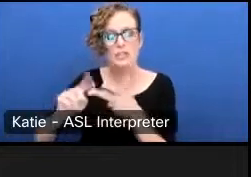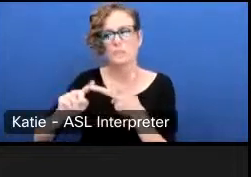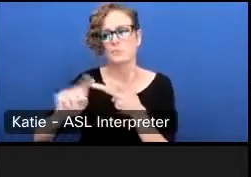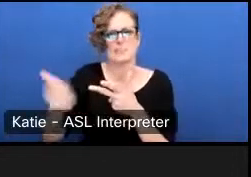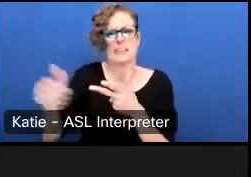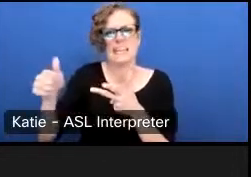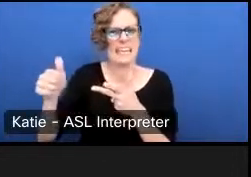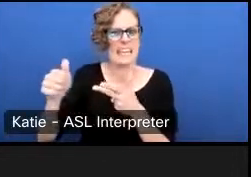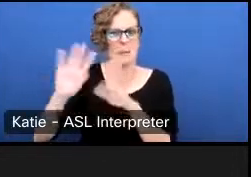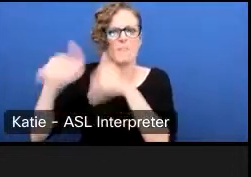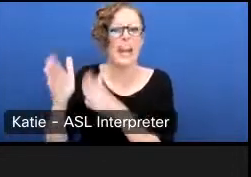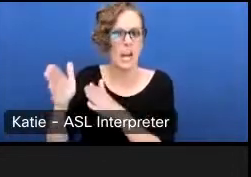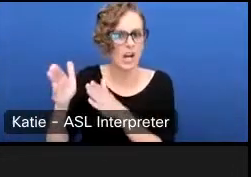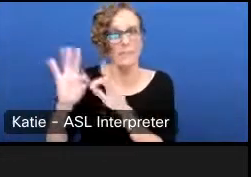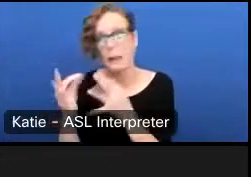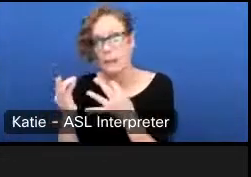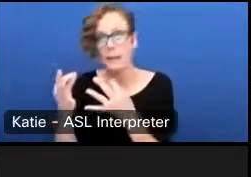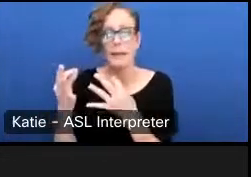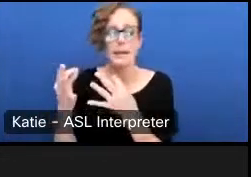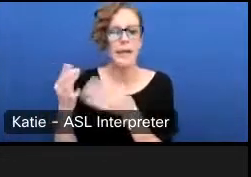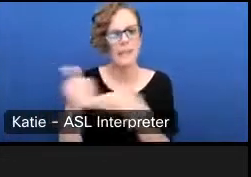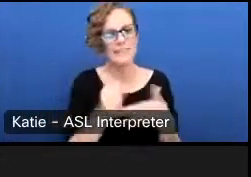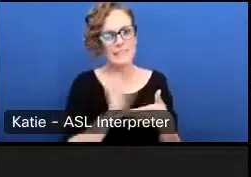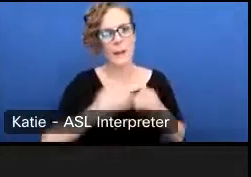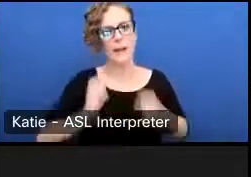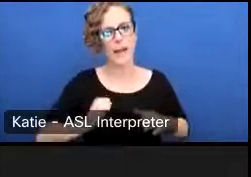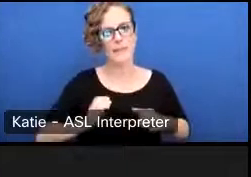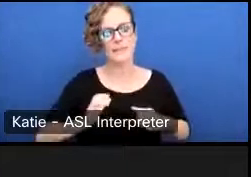any provider, family, and assist our clients in